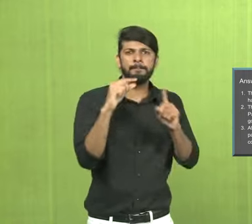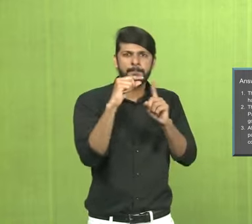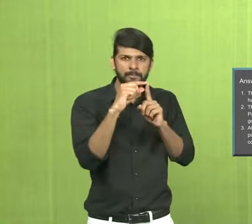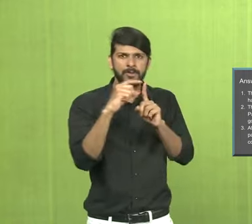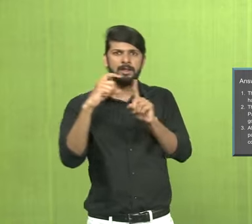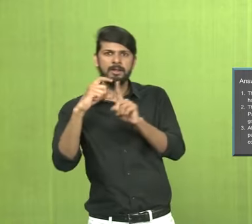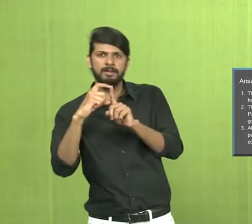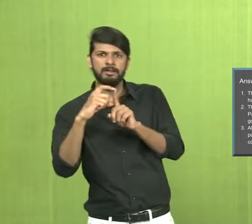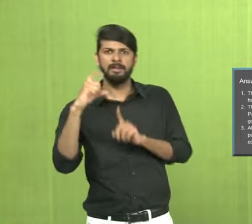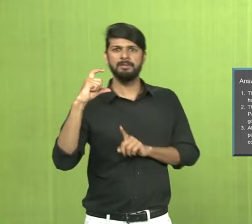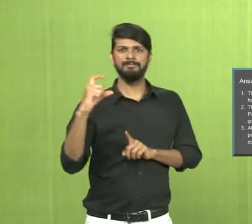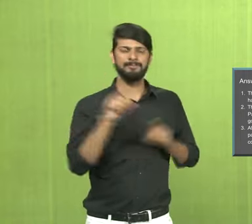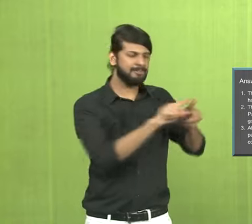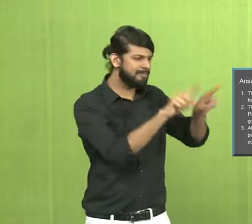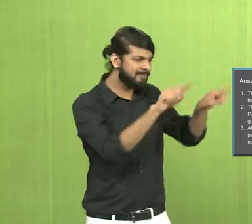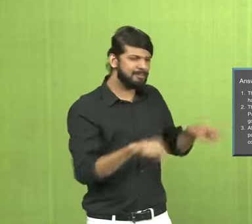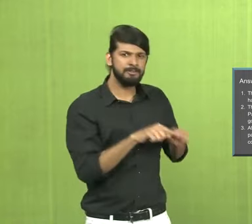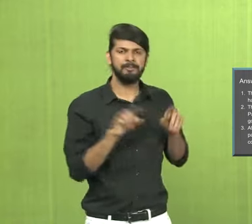is called Palghat Devi chalk.